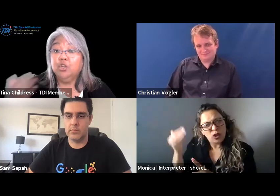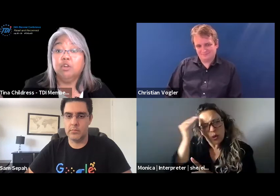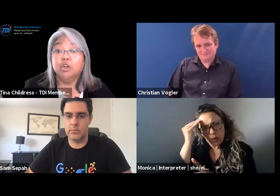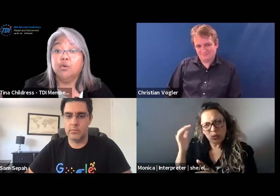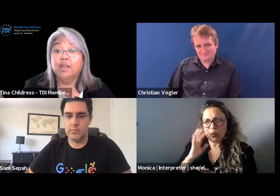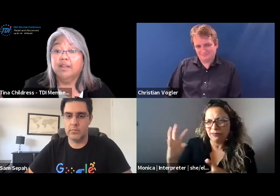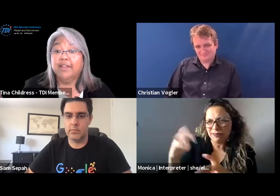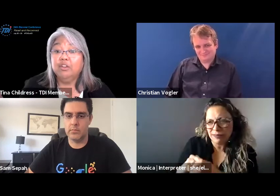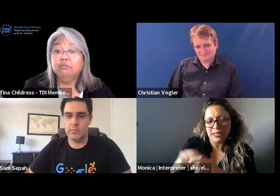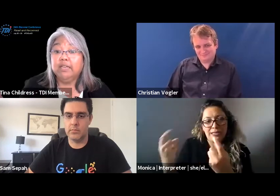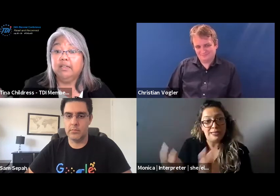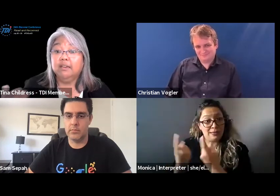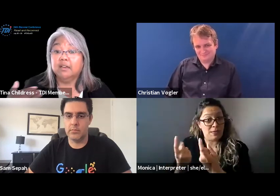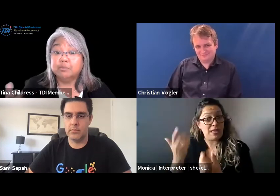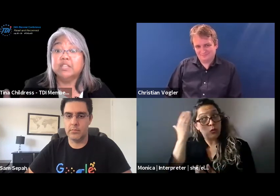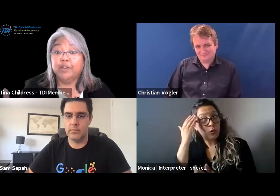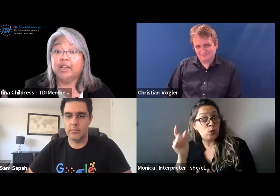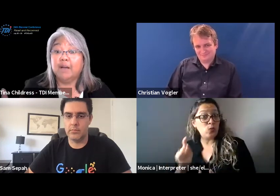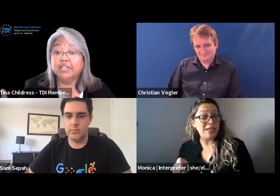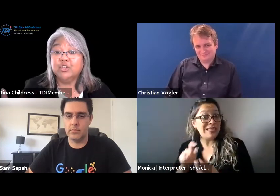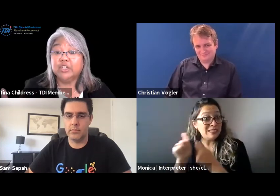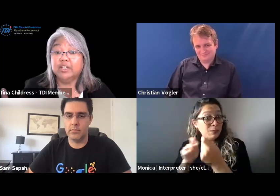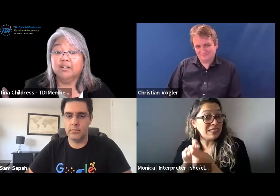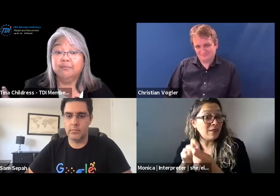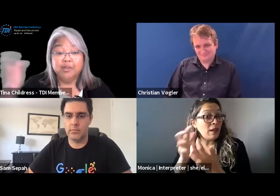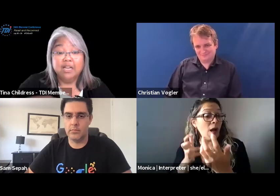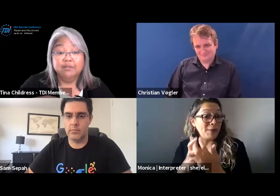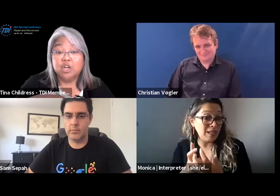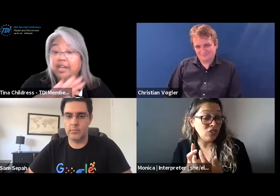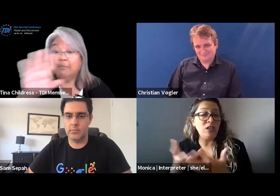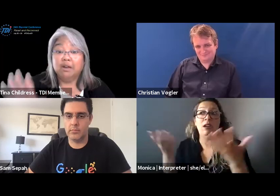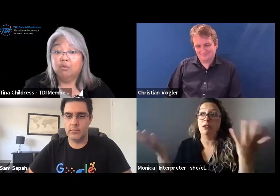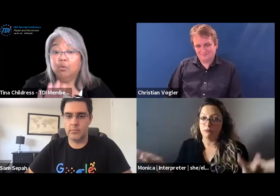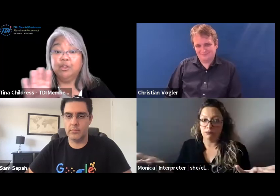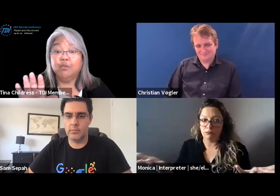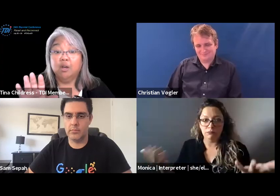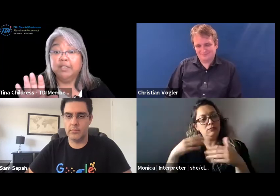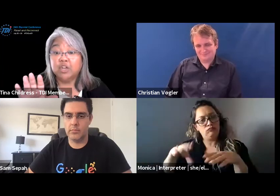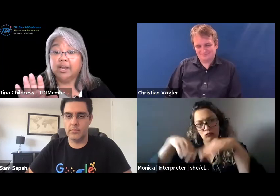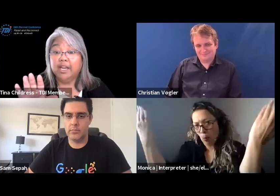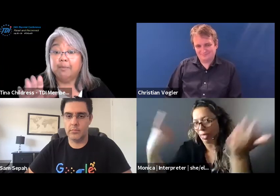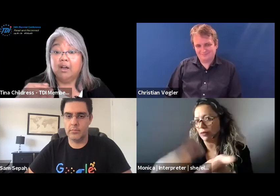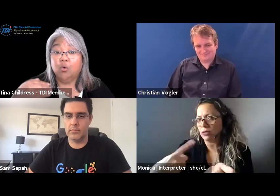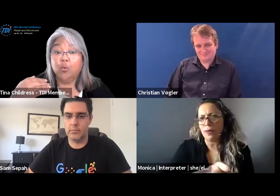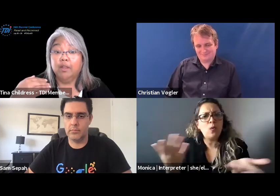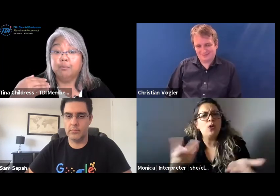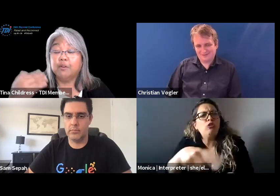you know that you need a specific accommodation, kind of talking about what you've all been talking about with